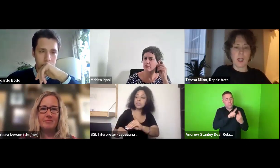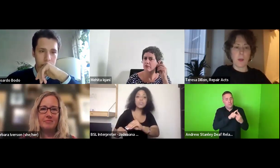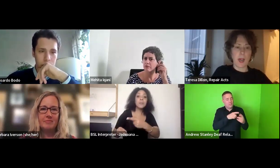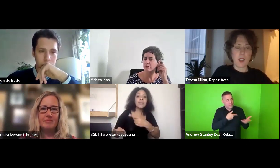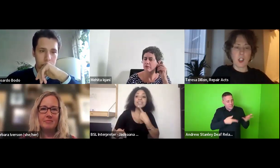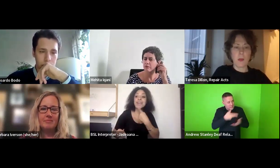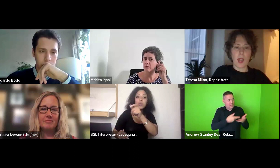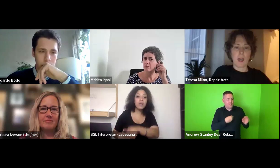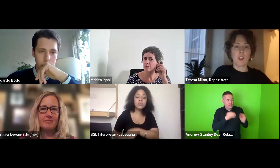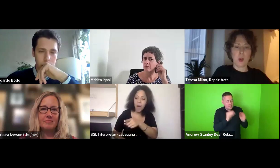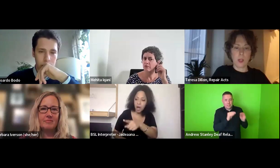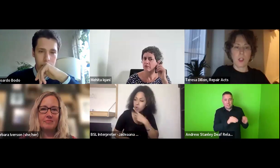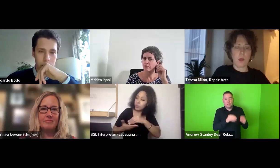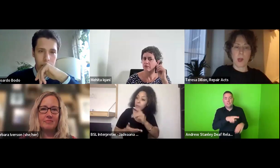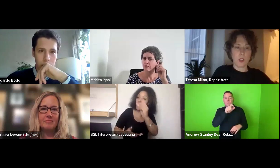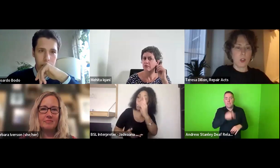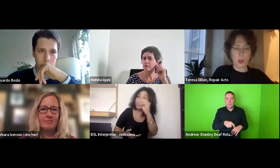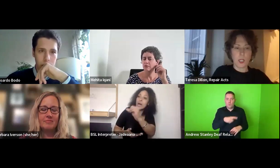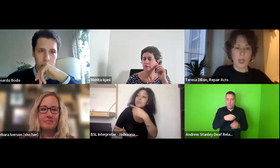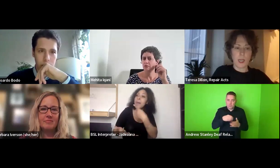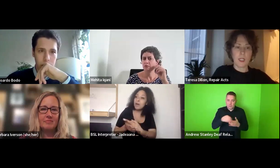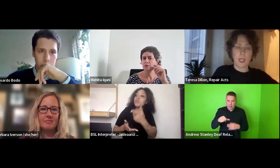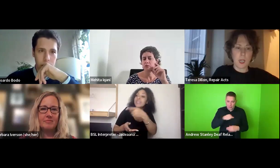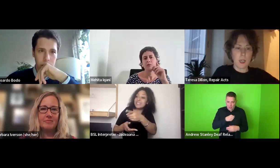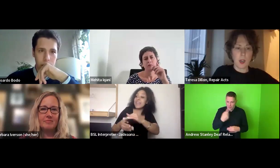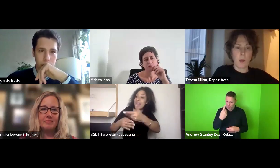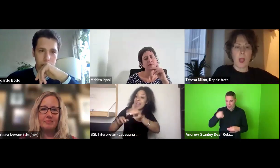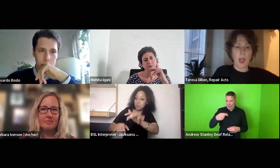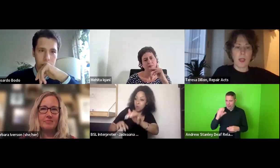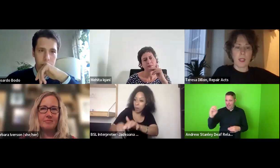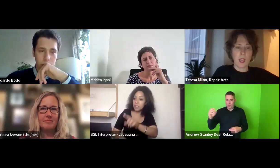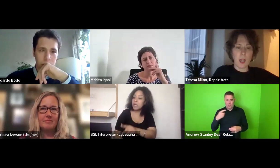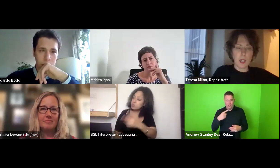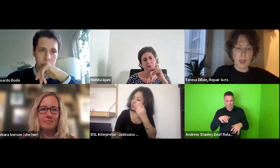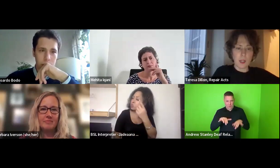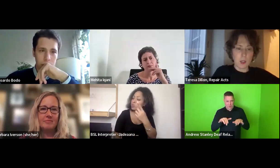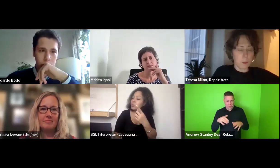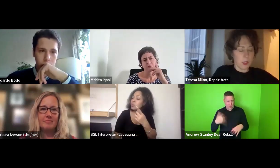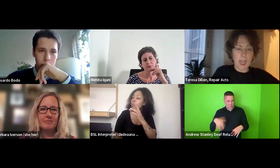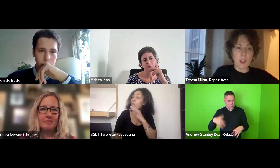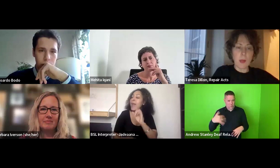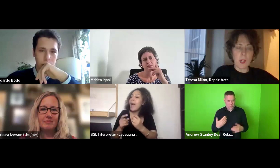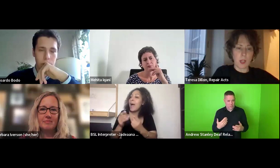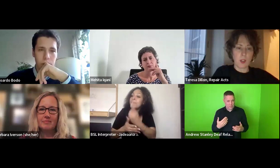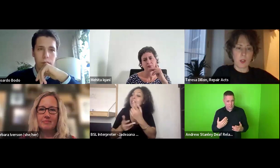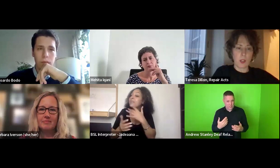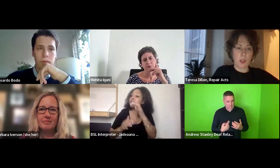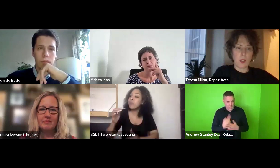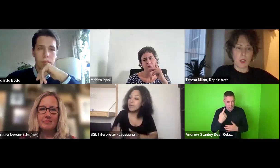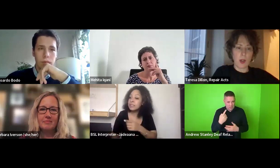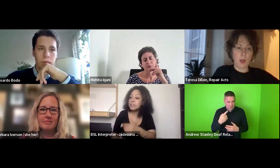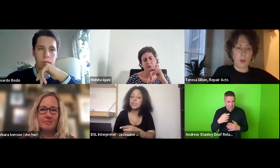start to think about how some of that is going to the person who's going to collect it and clean it up and take the minerals out